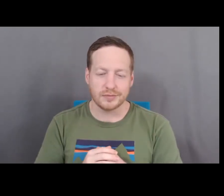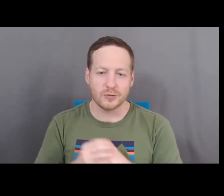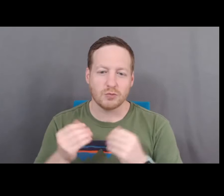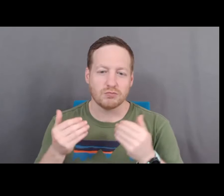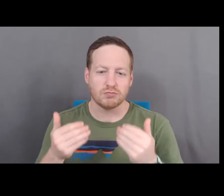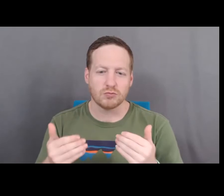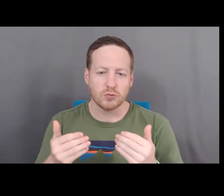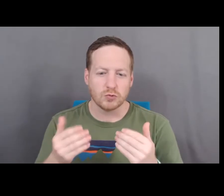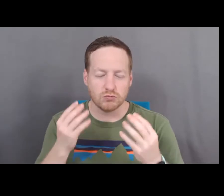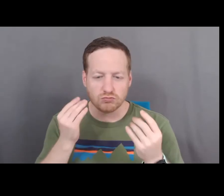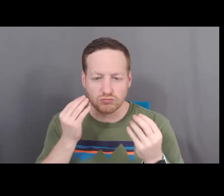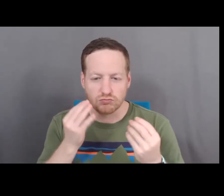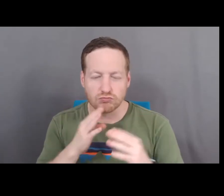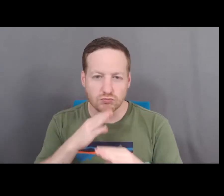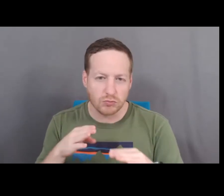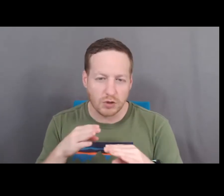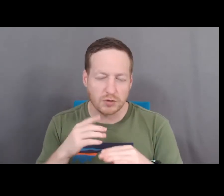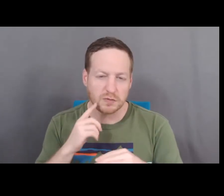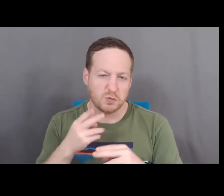meeting. A moment of silence, please.